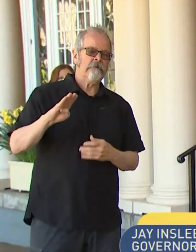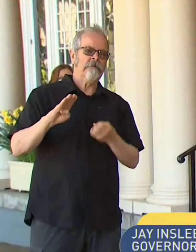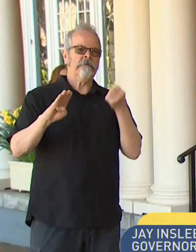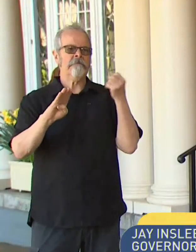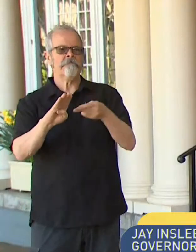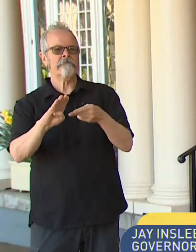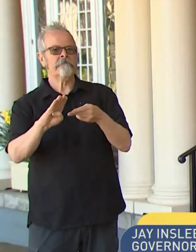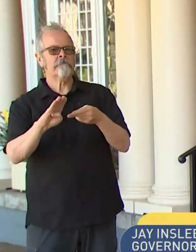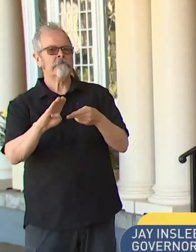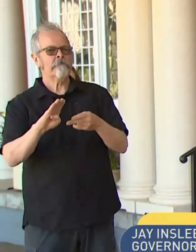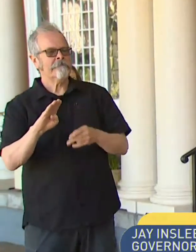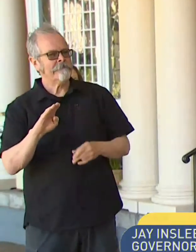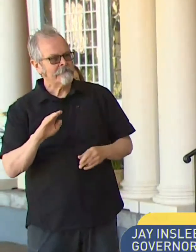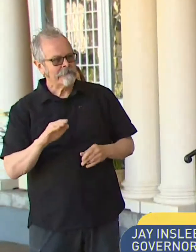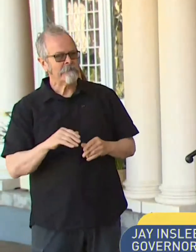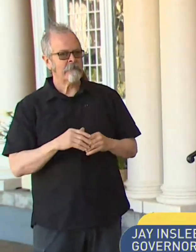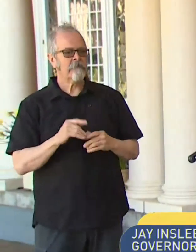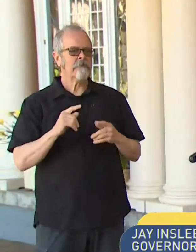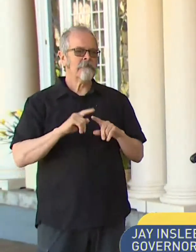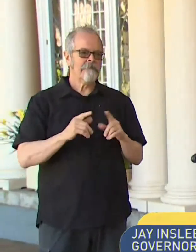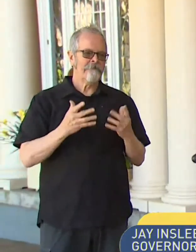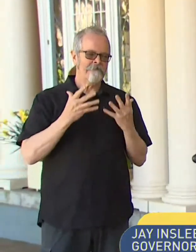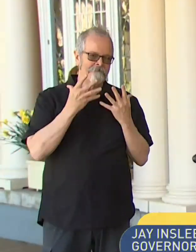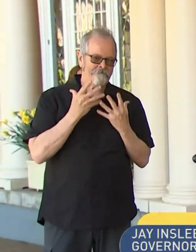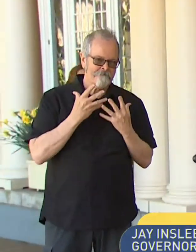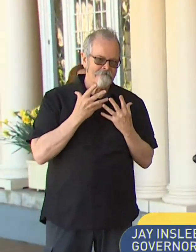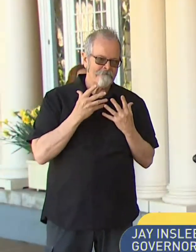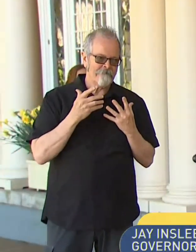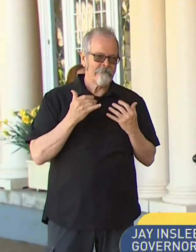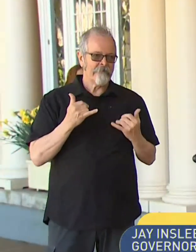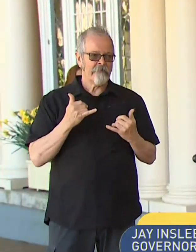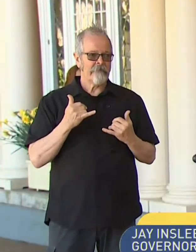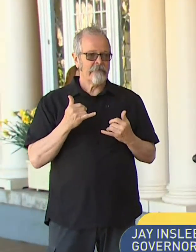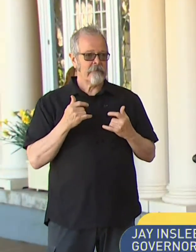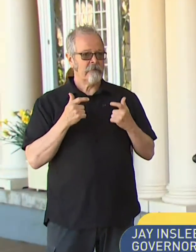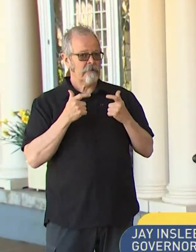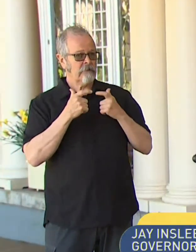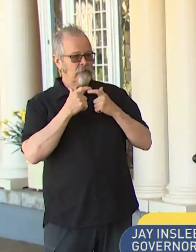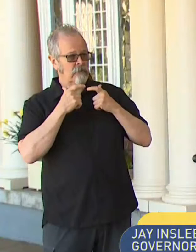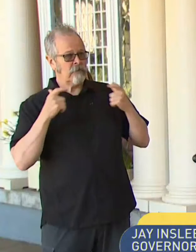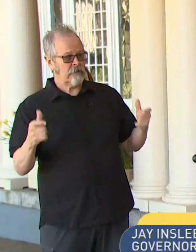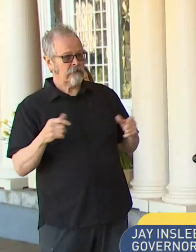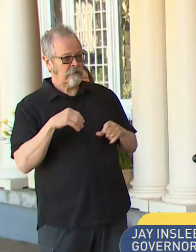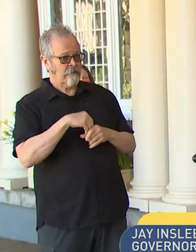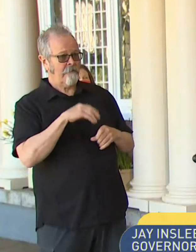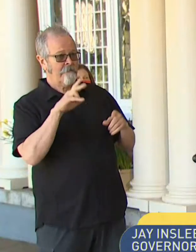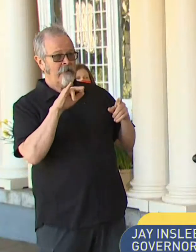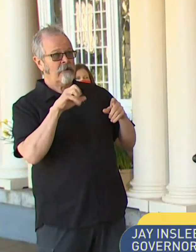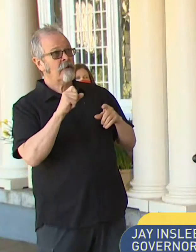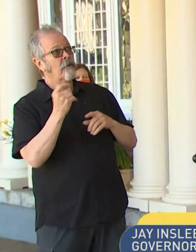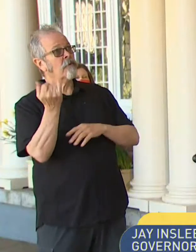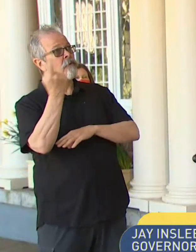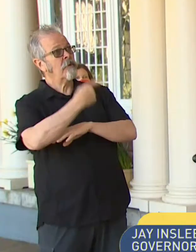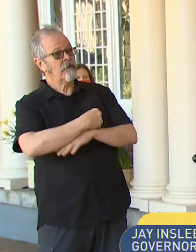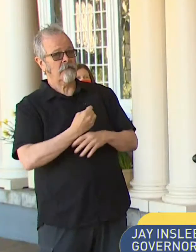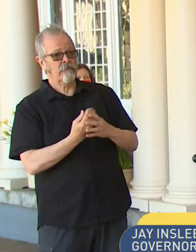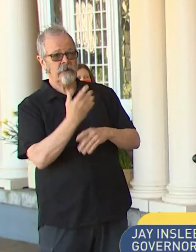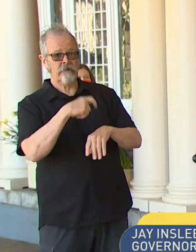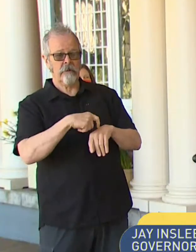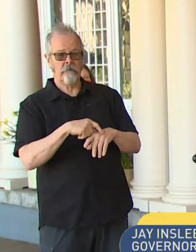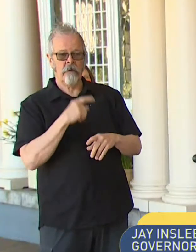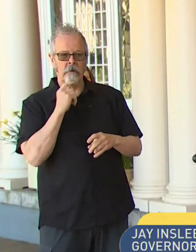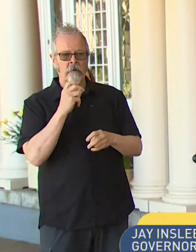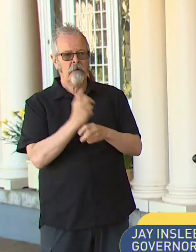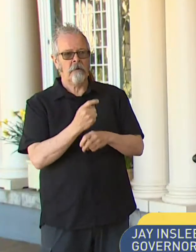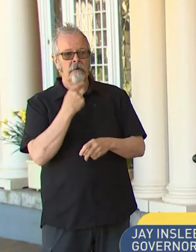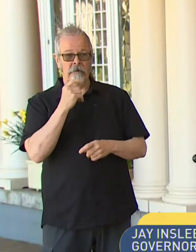because unfortunately we are now experiencing significant growth in this virus in our beautiful state. That's hard to say on a sunny day,